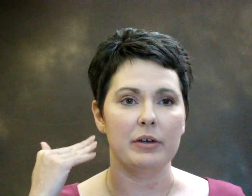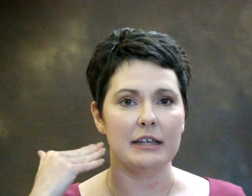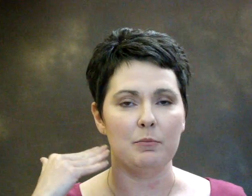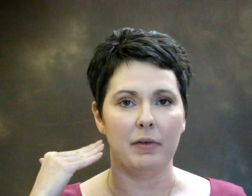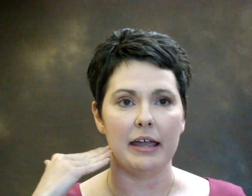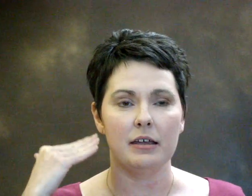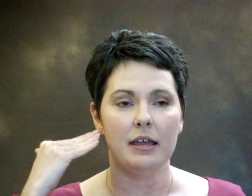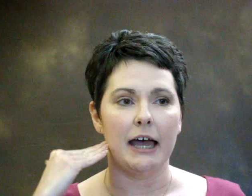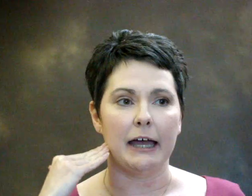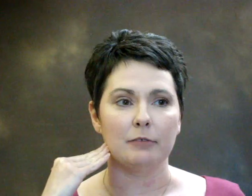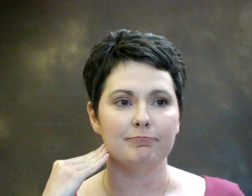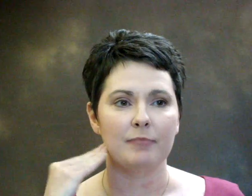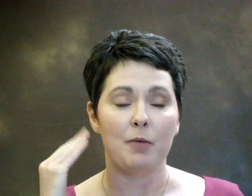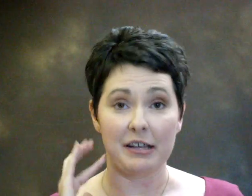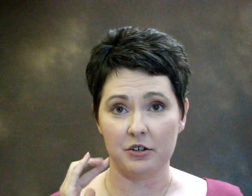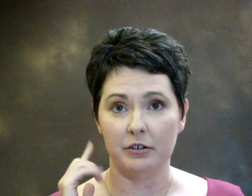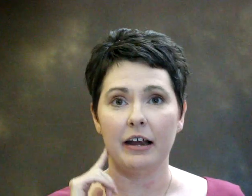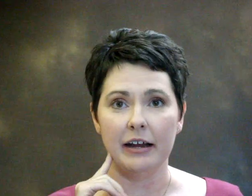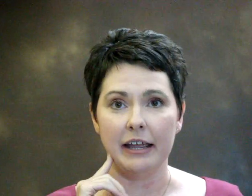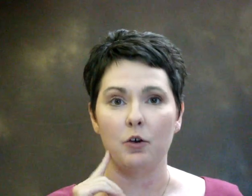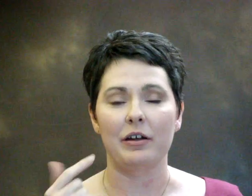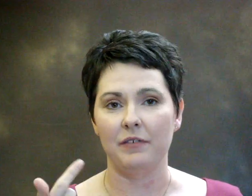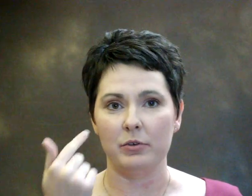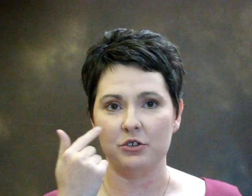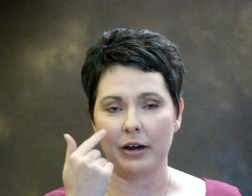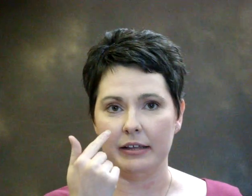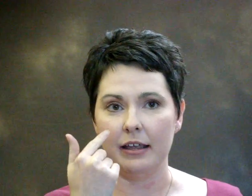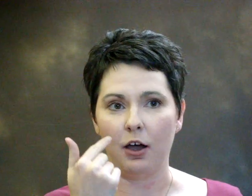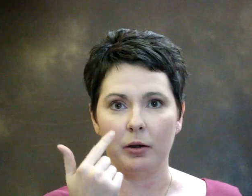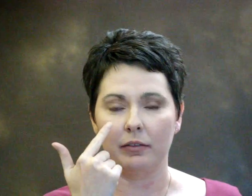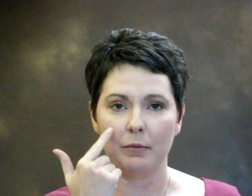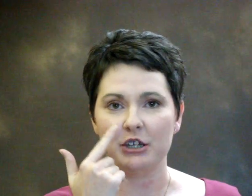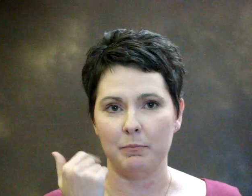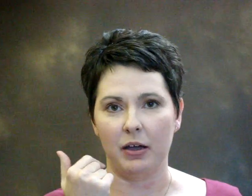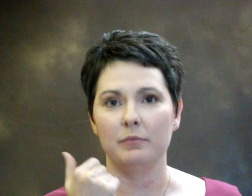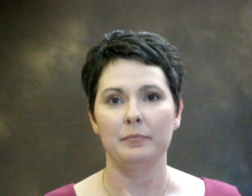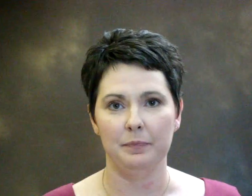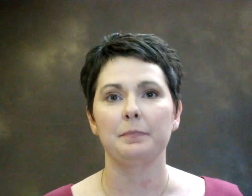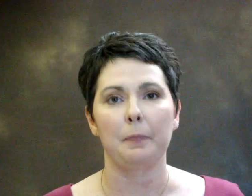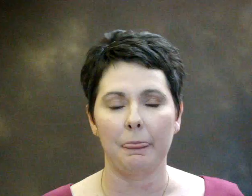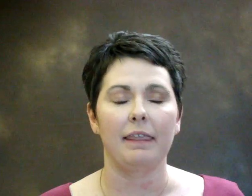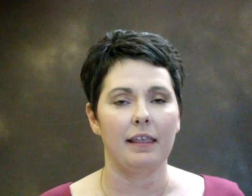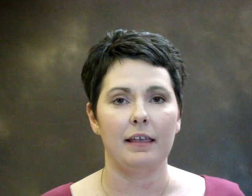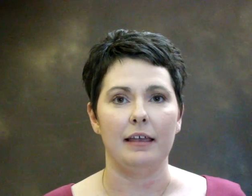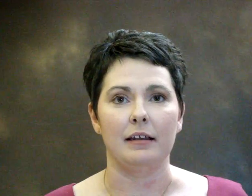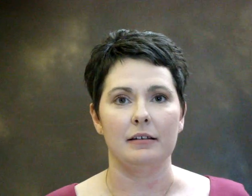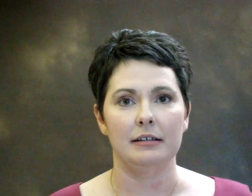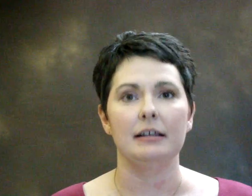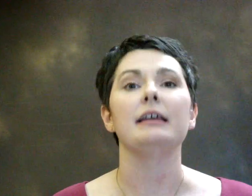was in my master area or if it was directly on like my cheekbone. Okay. So it's always related to this area?